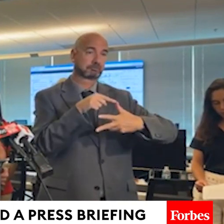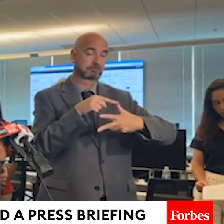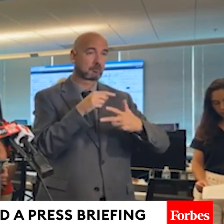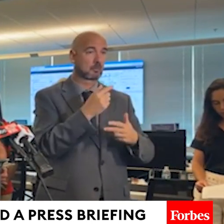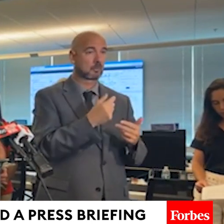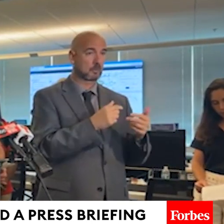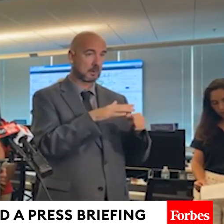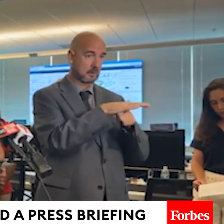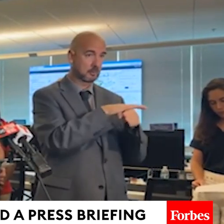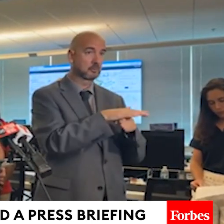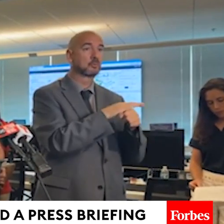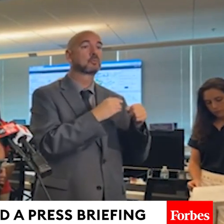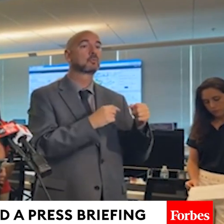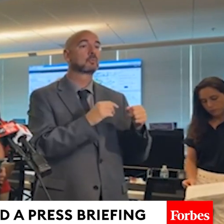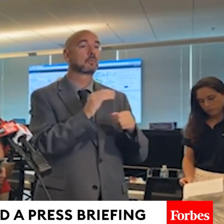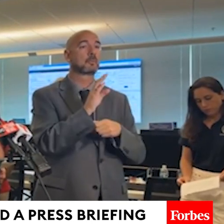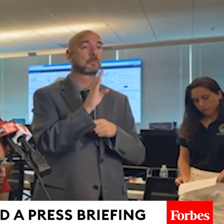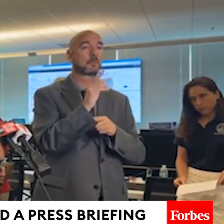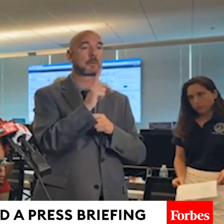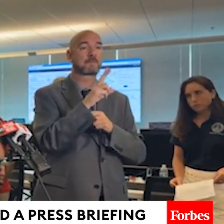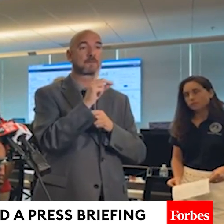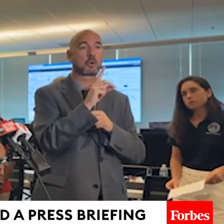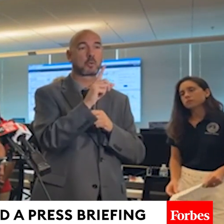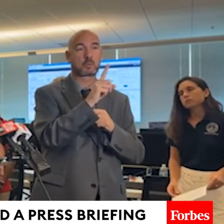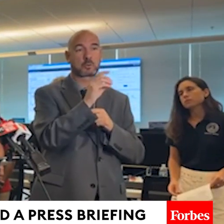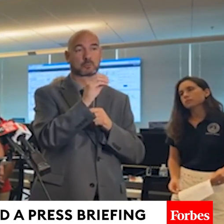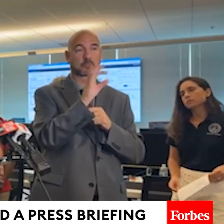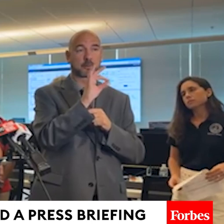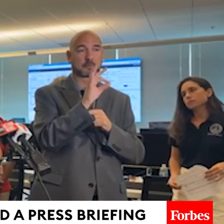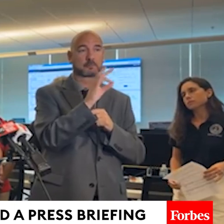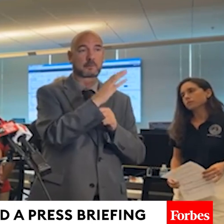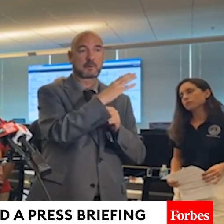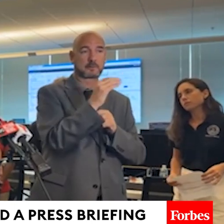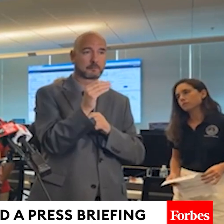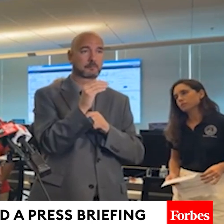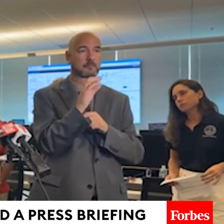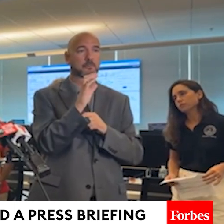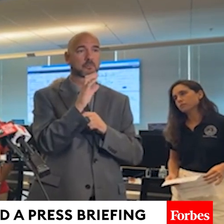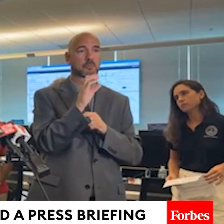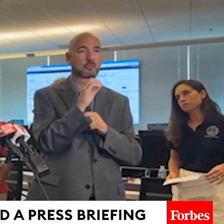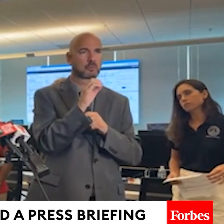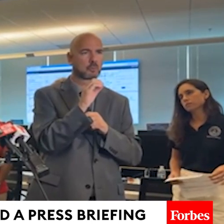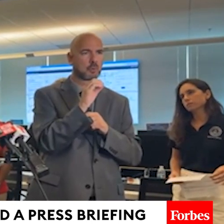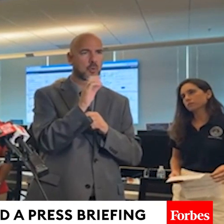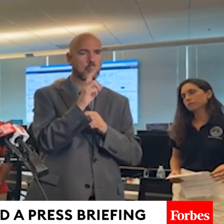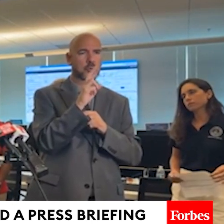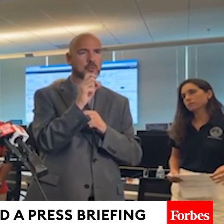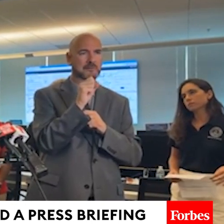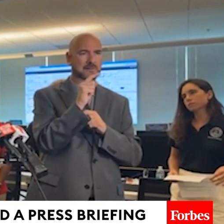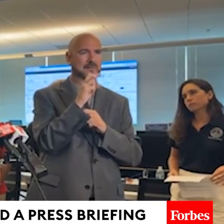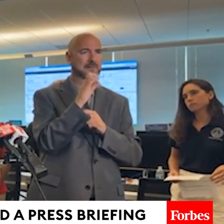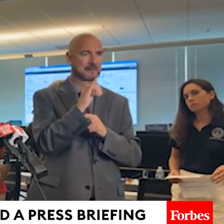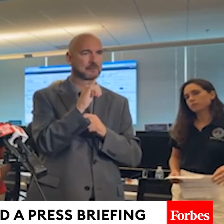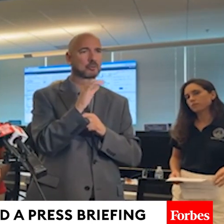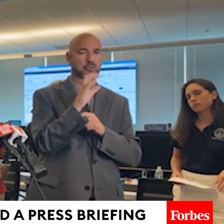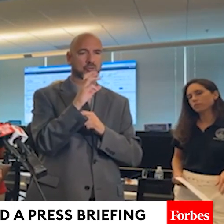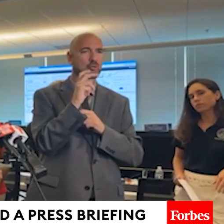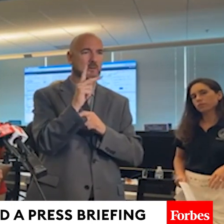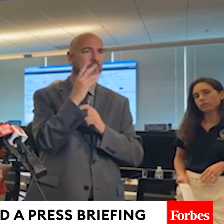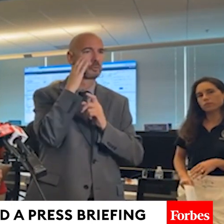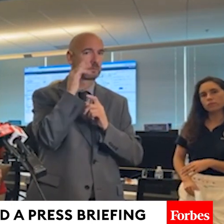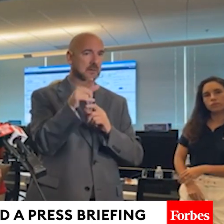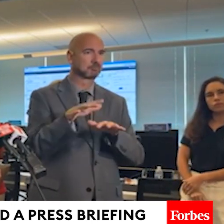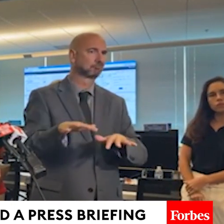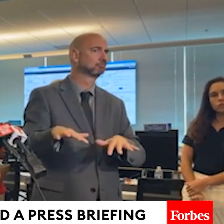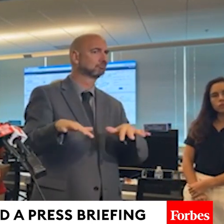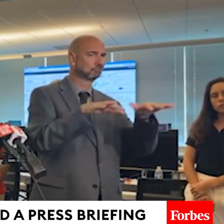North Boulevard, 109th, and Curiosity Creek. We're very aware of the flooding on 109th